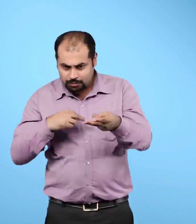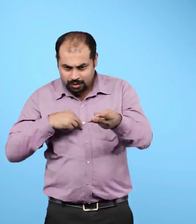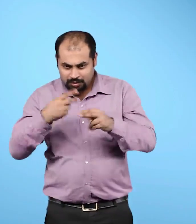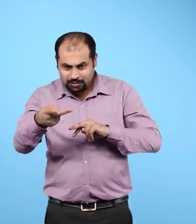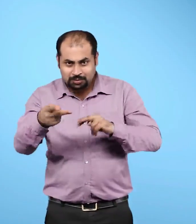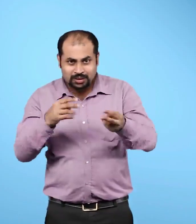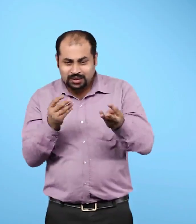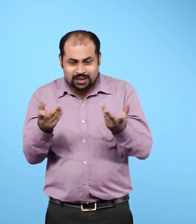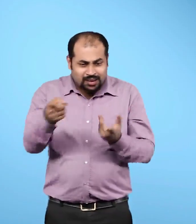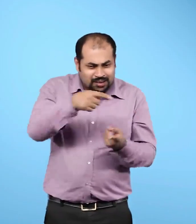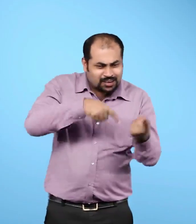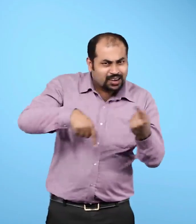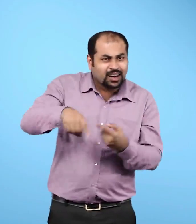simple calculations.